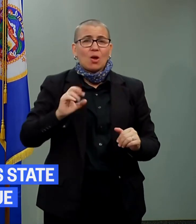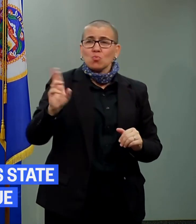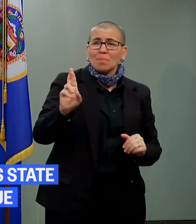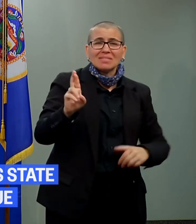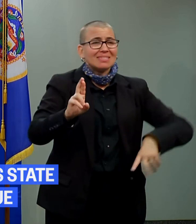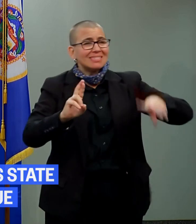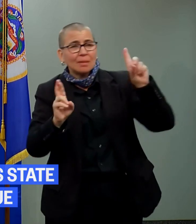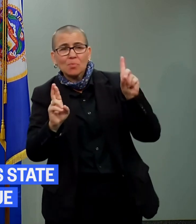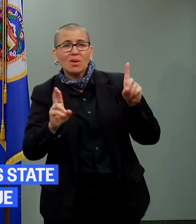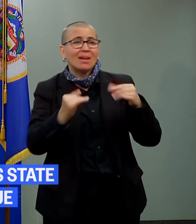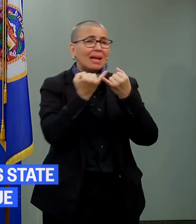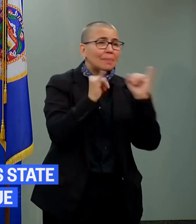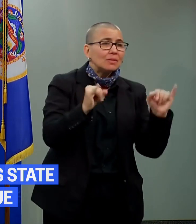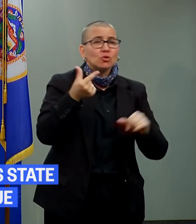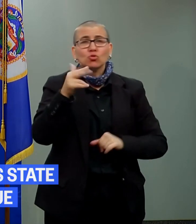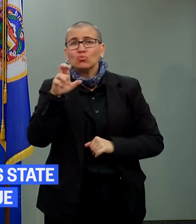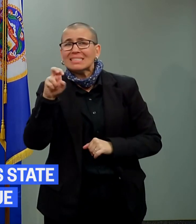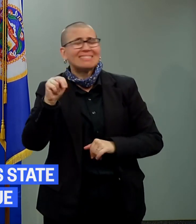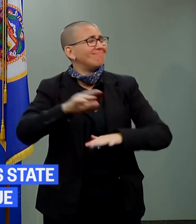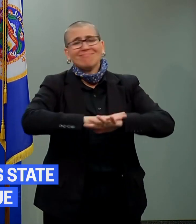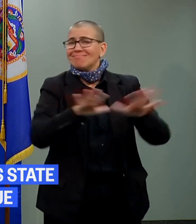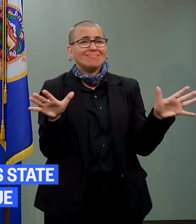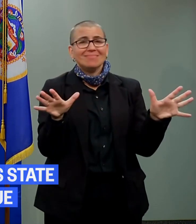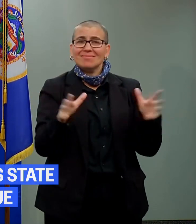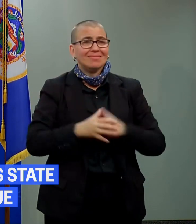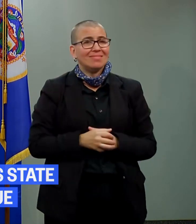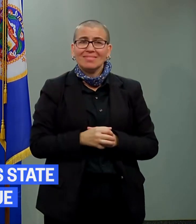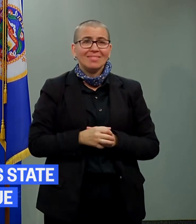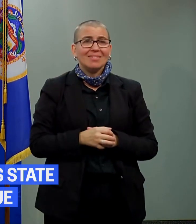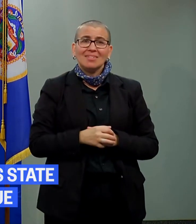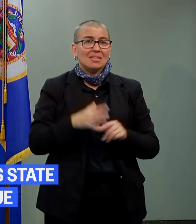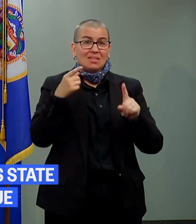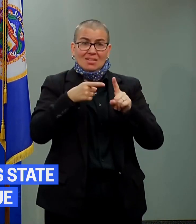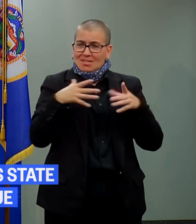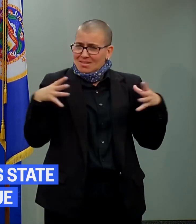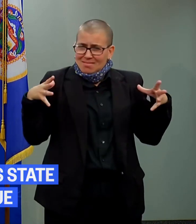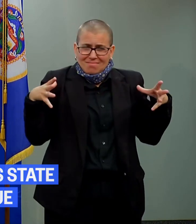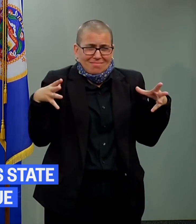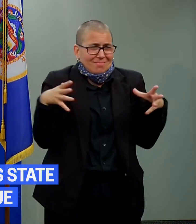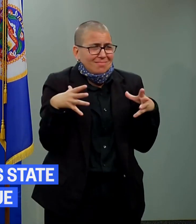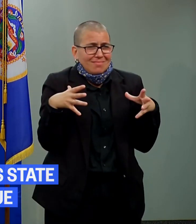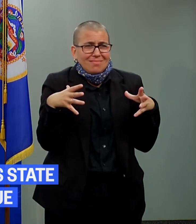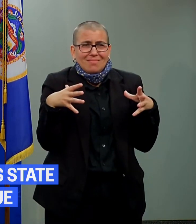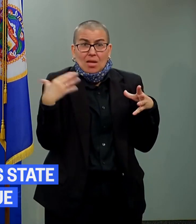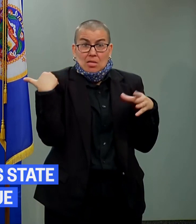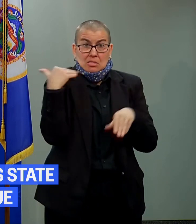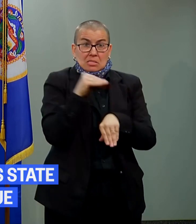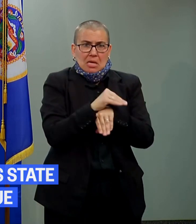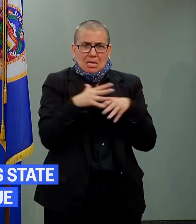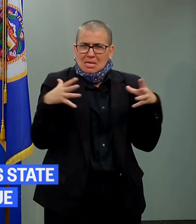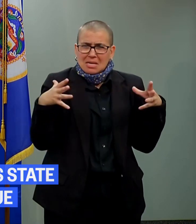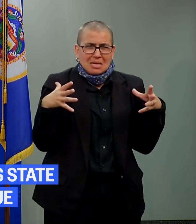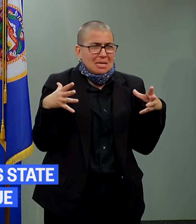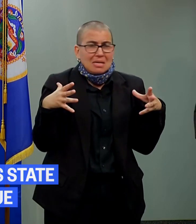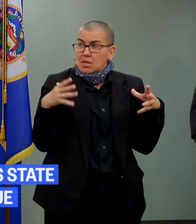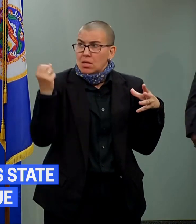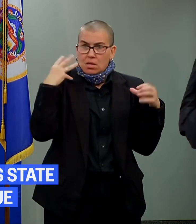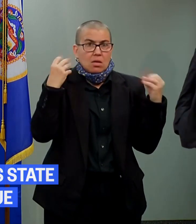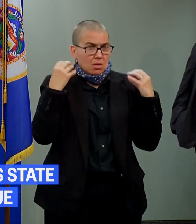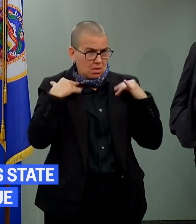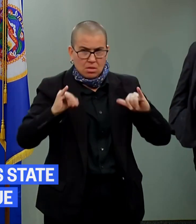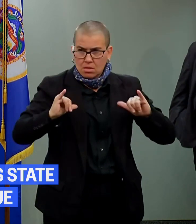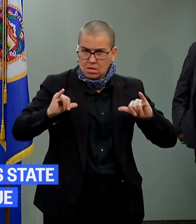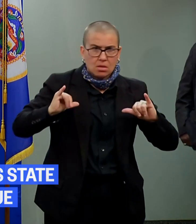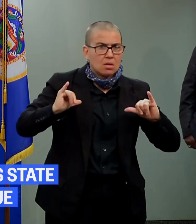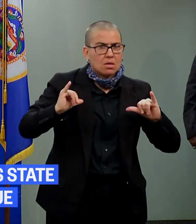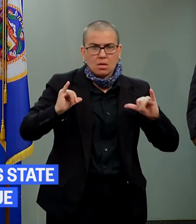final briefing, and the execution of this operation was going to be put in place before I was giving the order, those leaders were